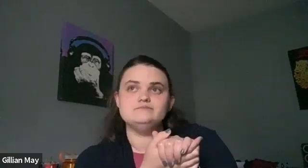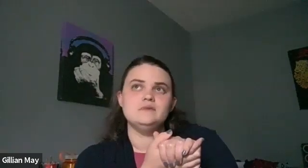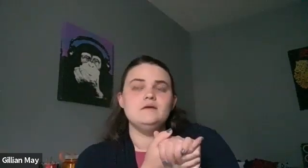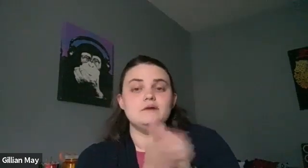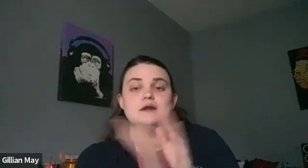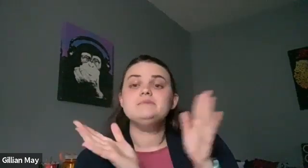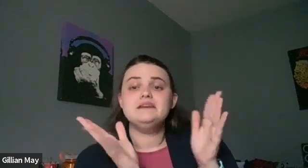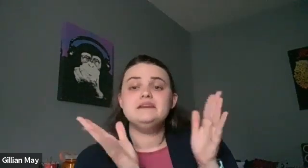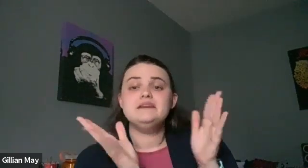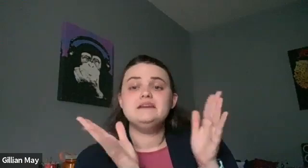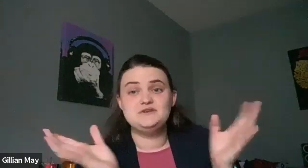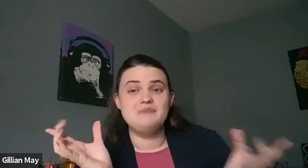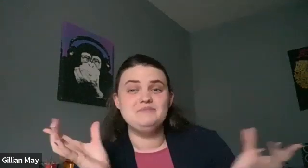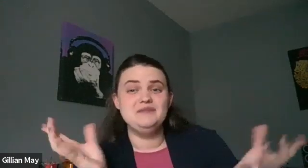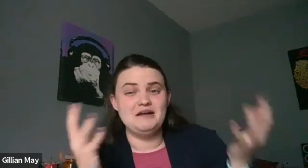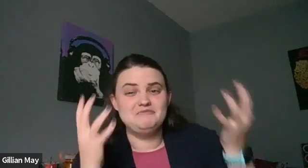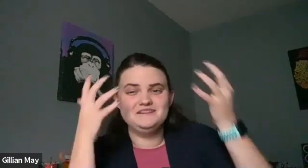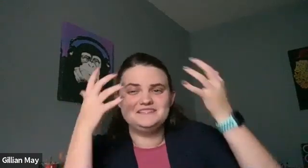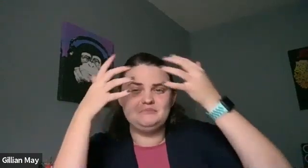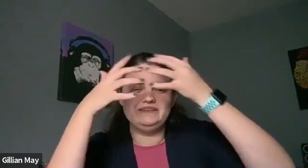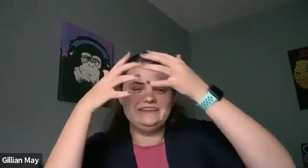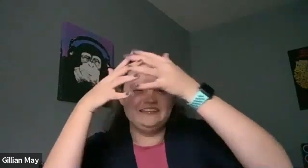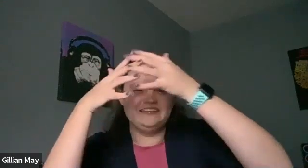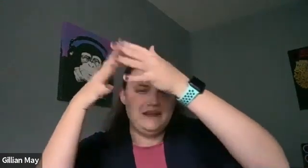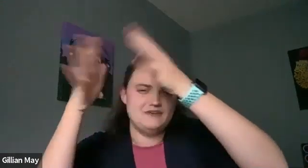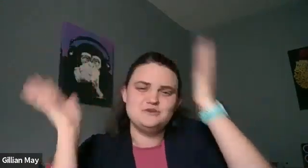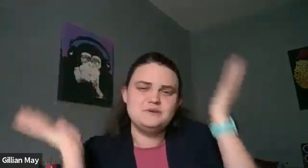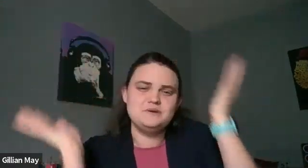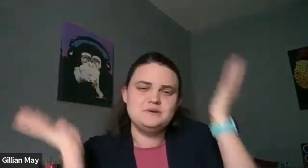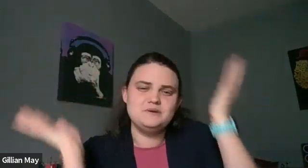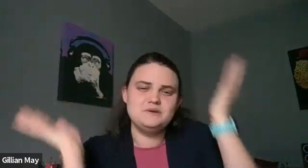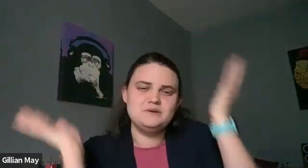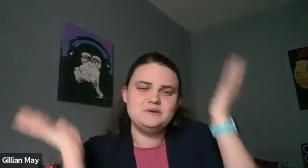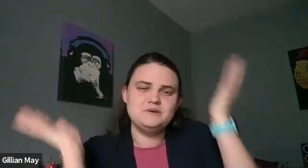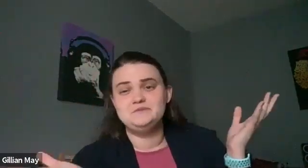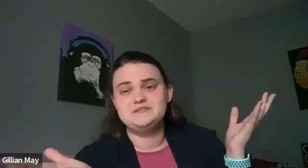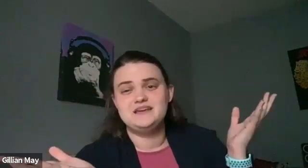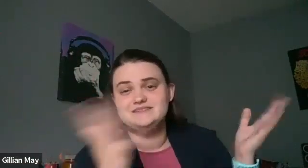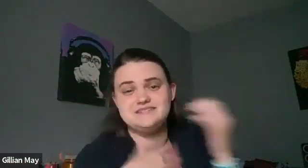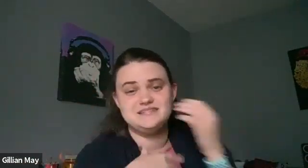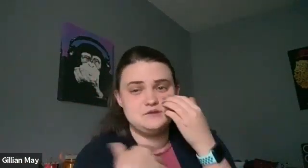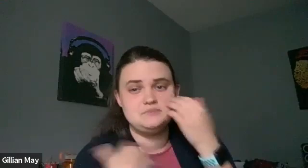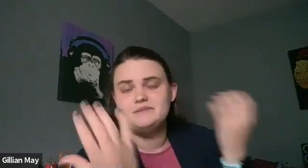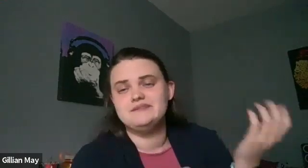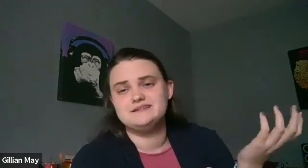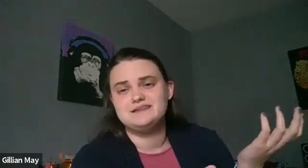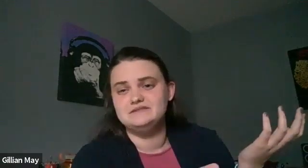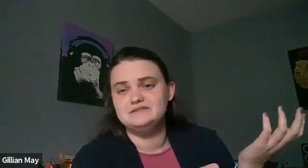for, well, now I'm getting into verbs. Sorry, I'm realizing they're blending right now. So we might be just doing verbs and activities together, but I mean, that does